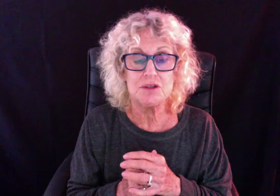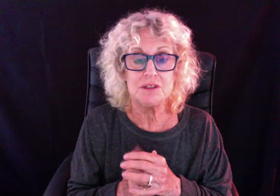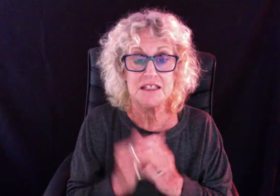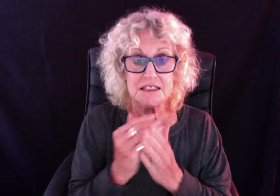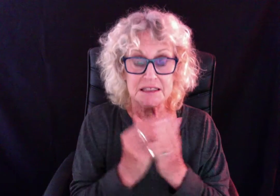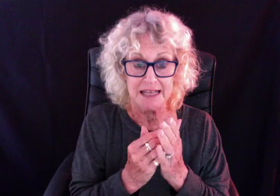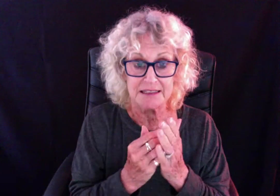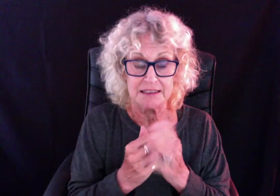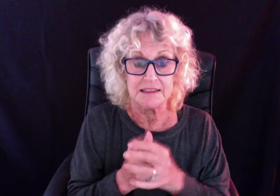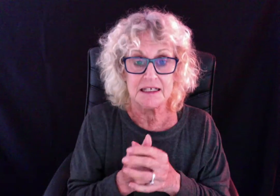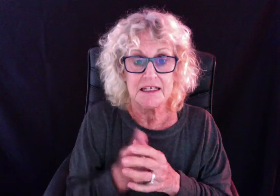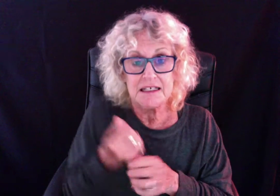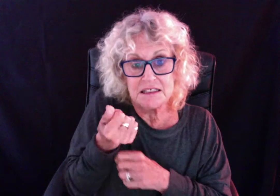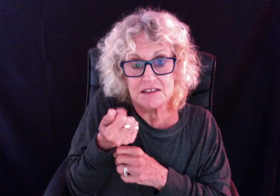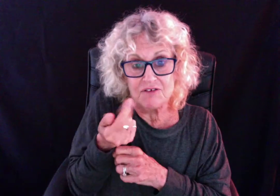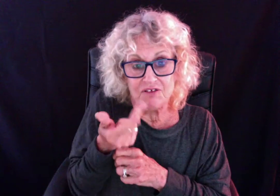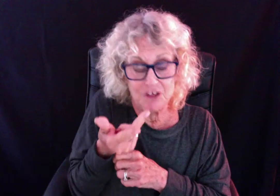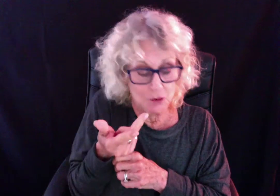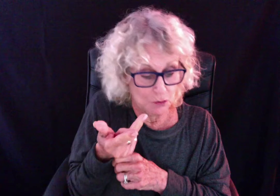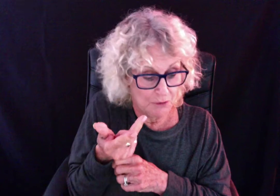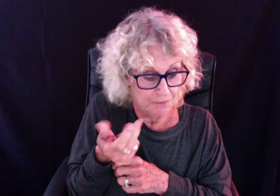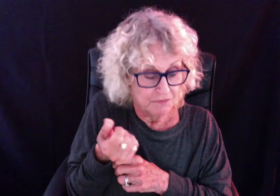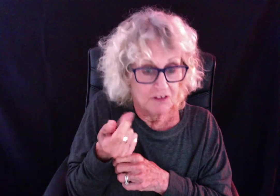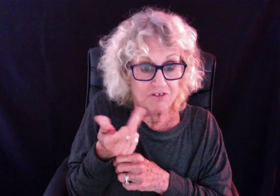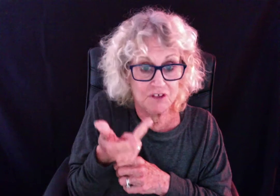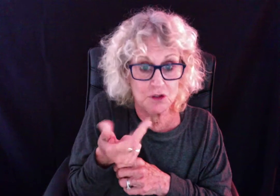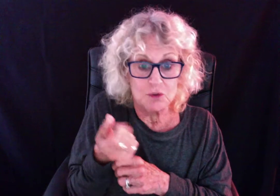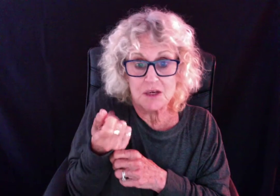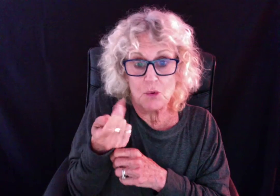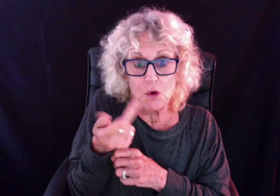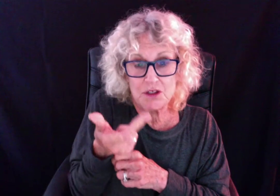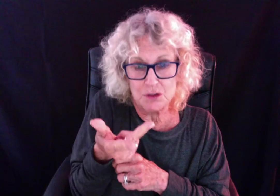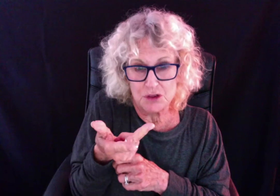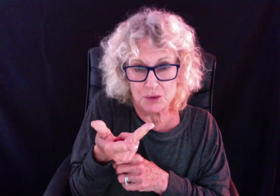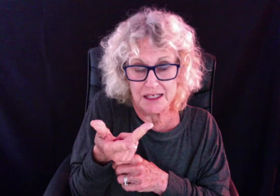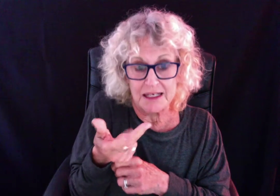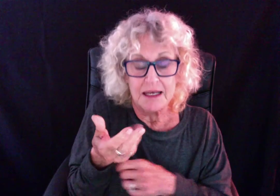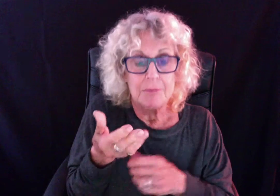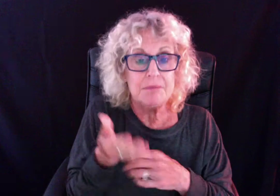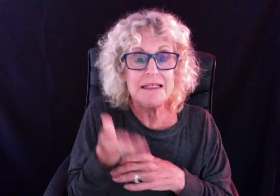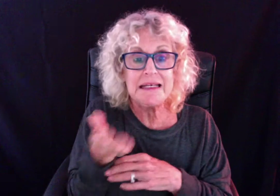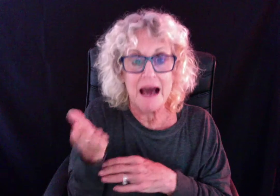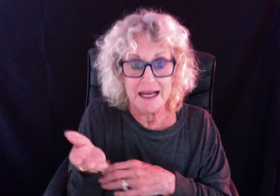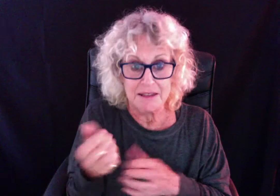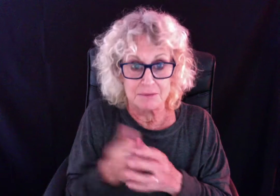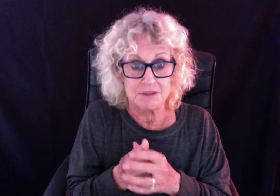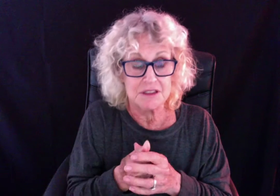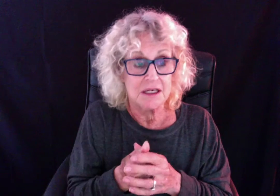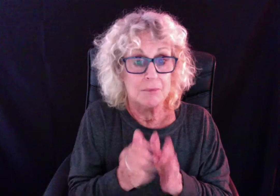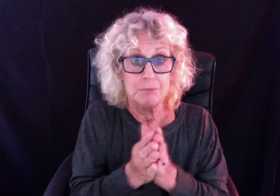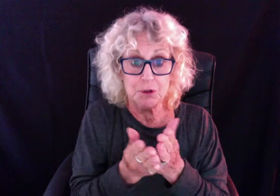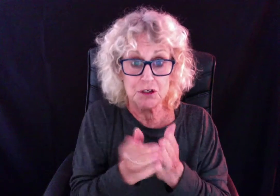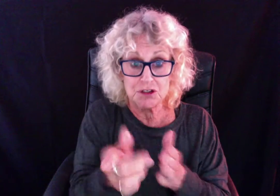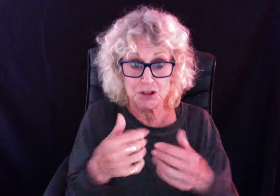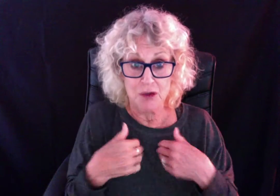in this lesson is few. Few, it's like one, two, three. Meaning items. Books you